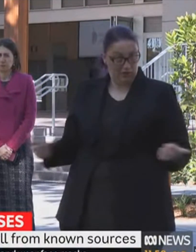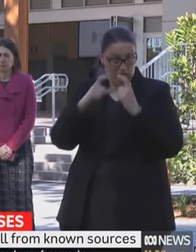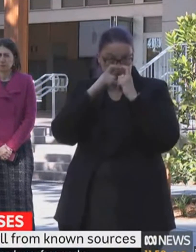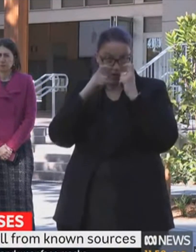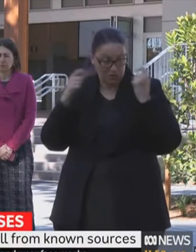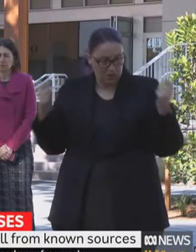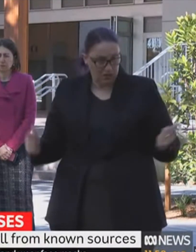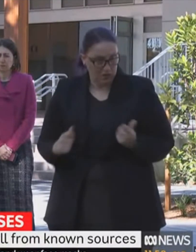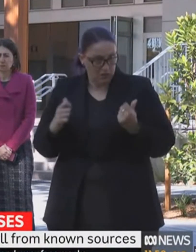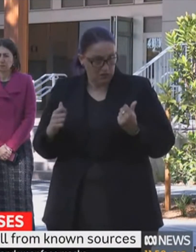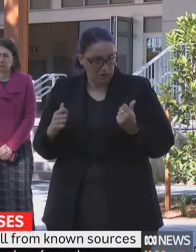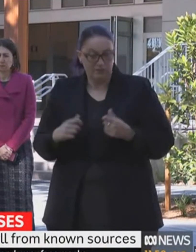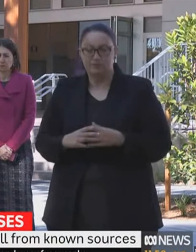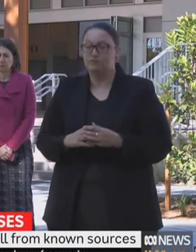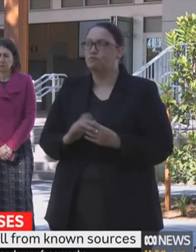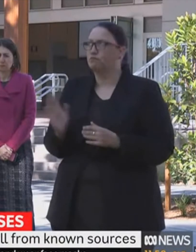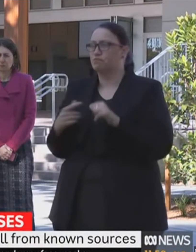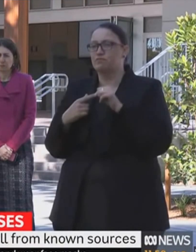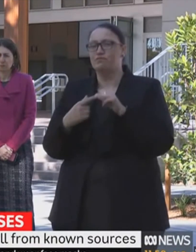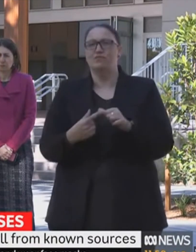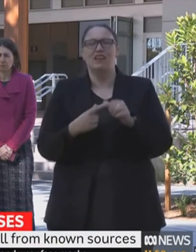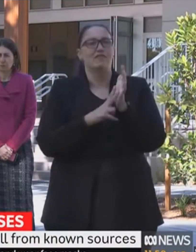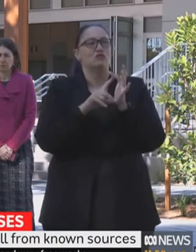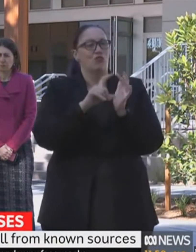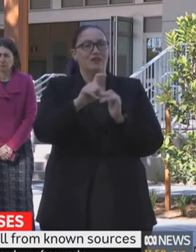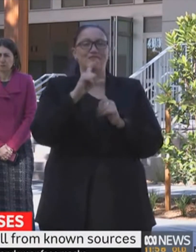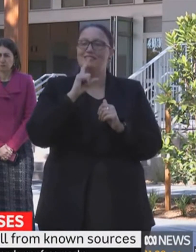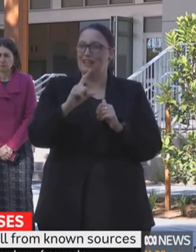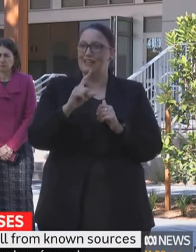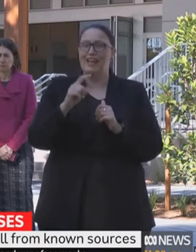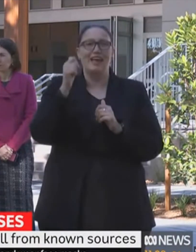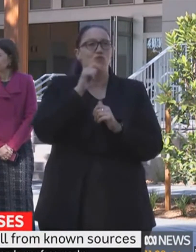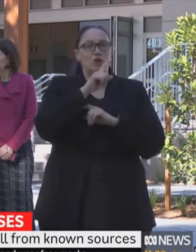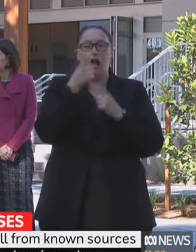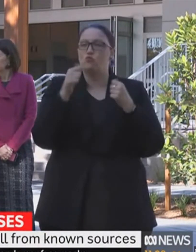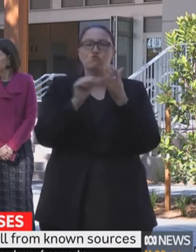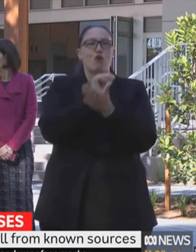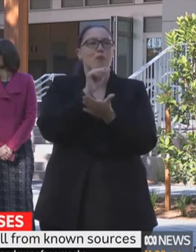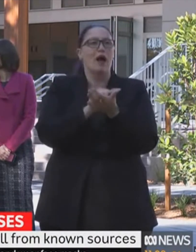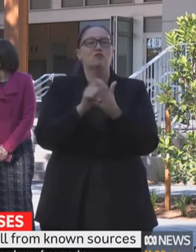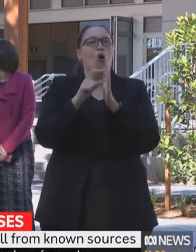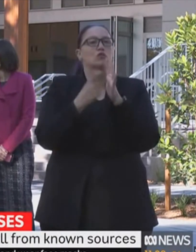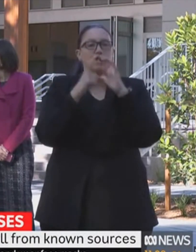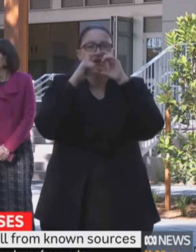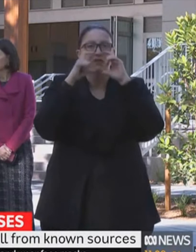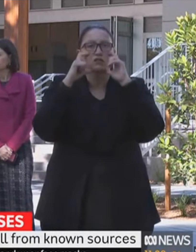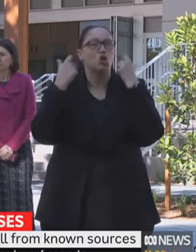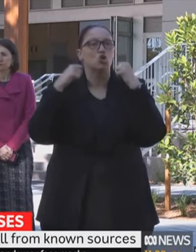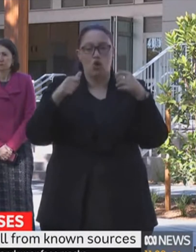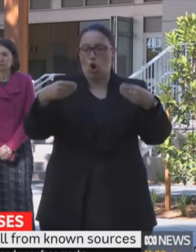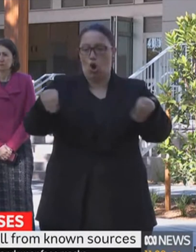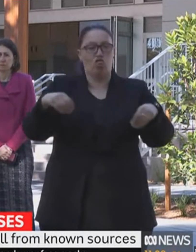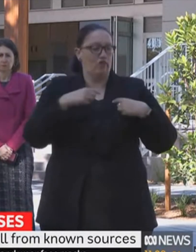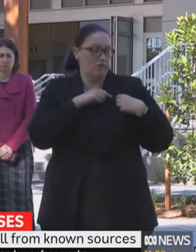seen in Victoria, they've gone to recommend, where you can't use surgical masks, cloth masks. And